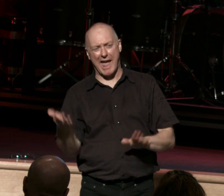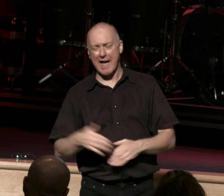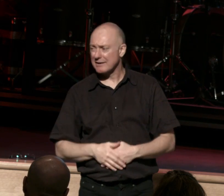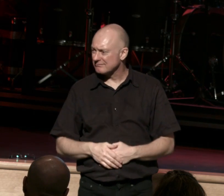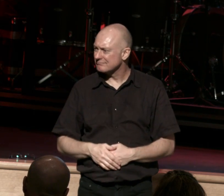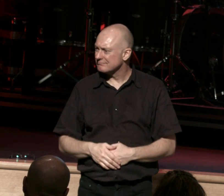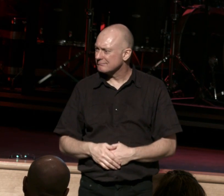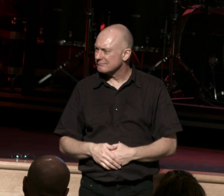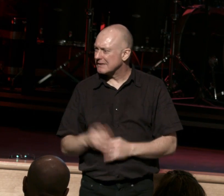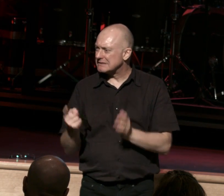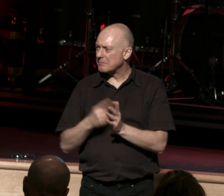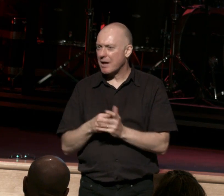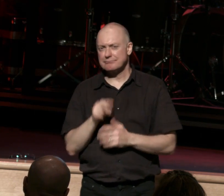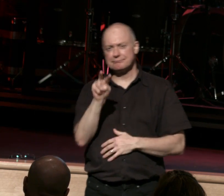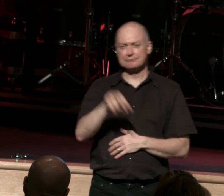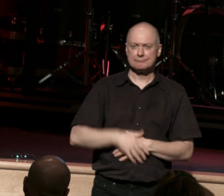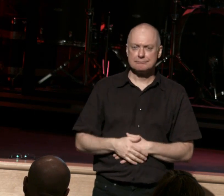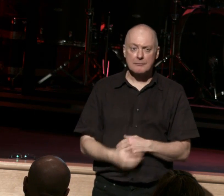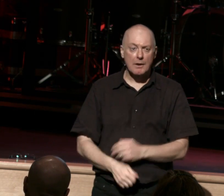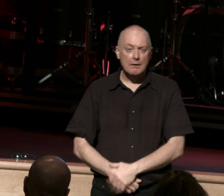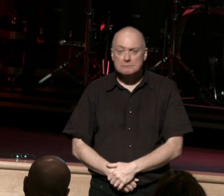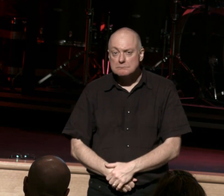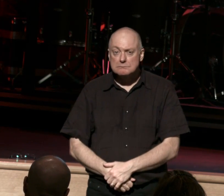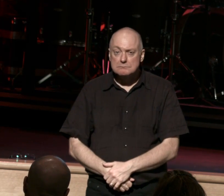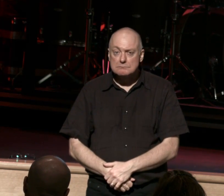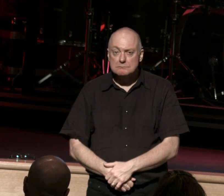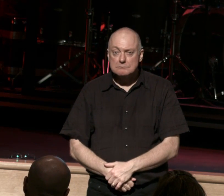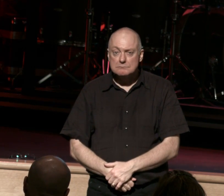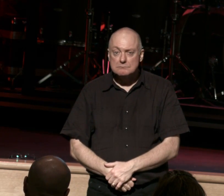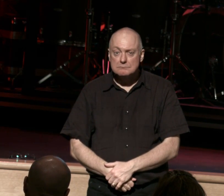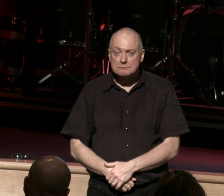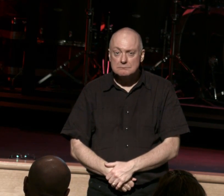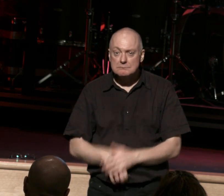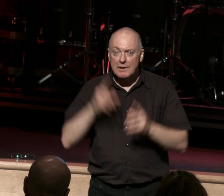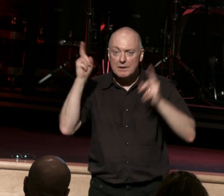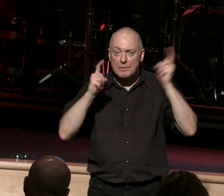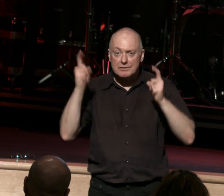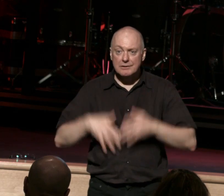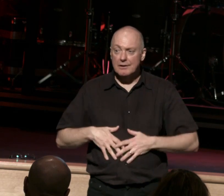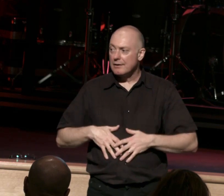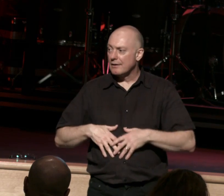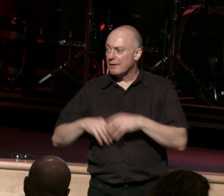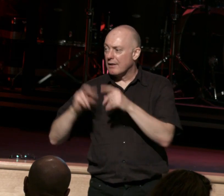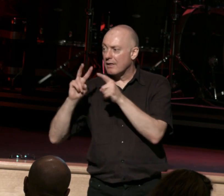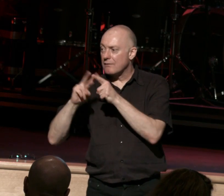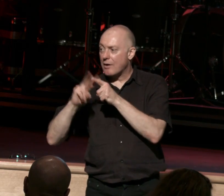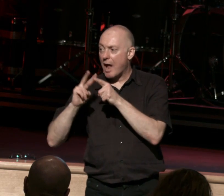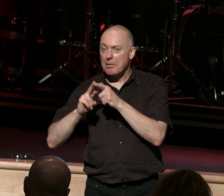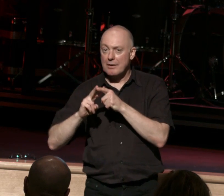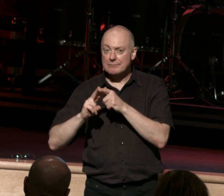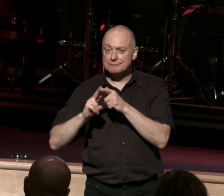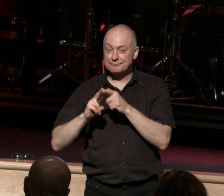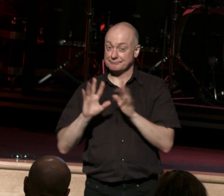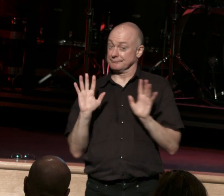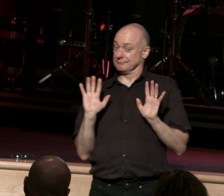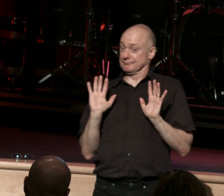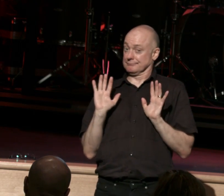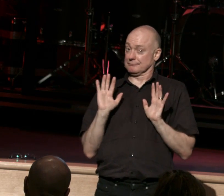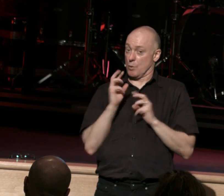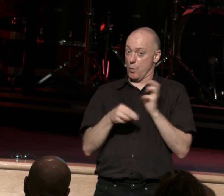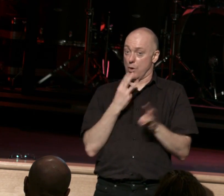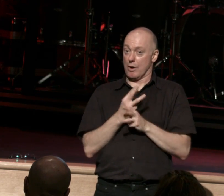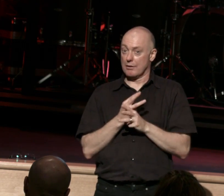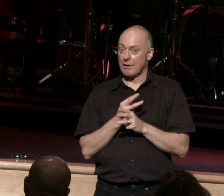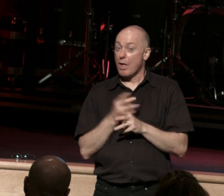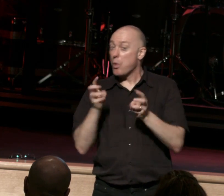dead. There's a gray glaze over their eyes. Their vocabulary has nothing in tune with what